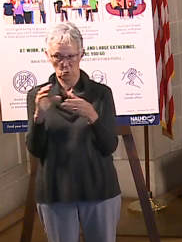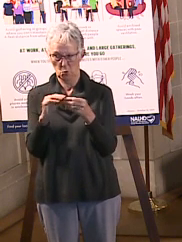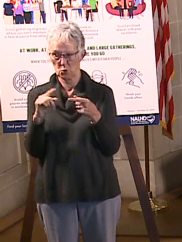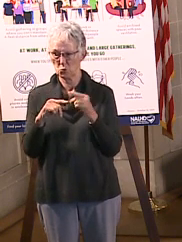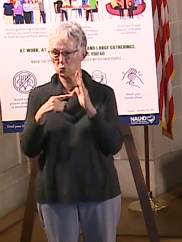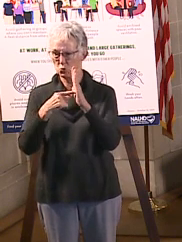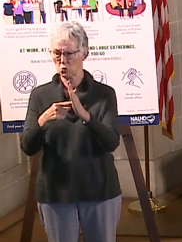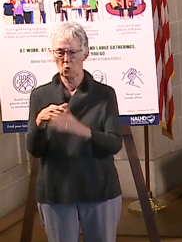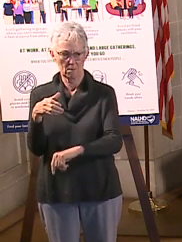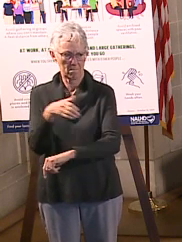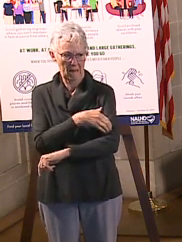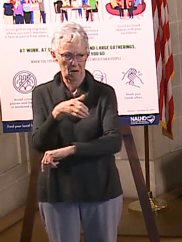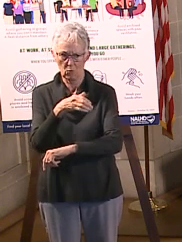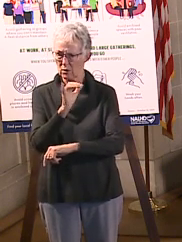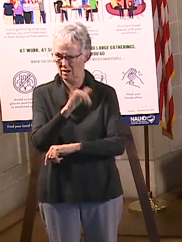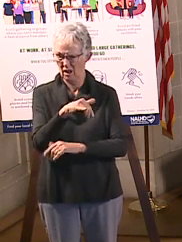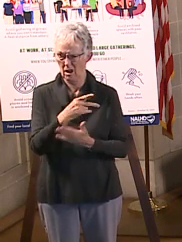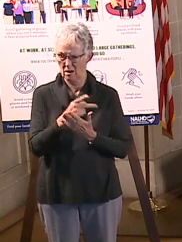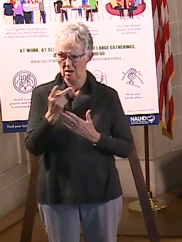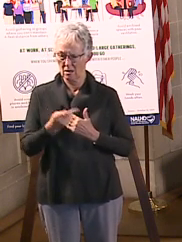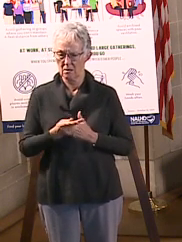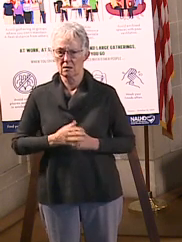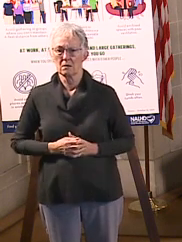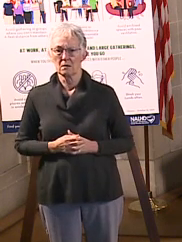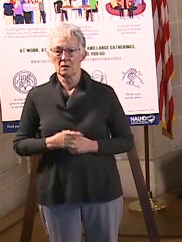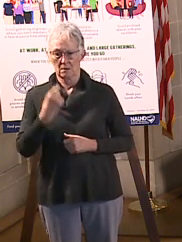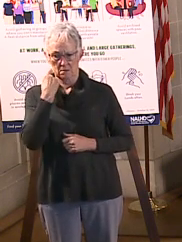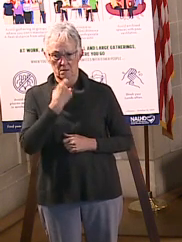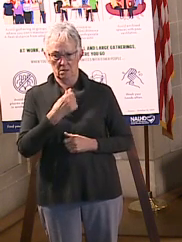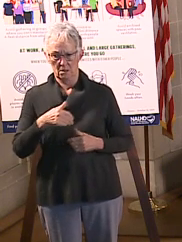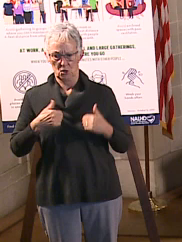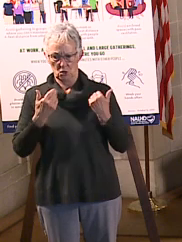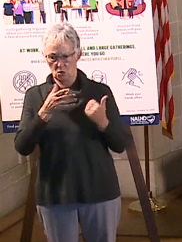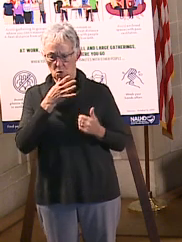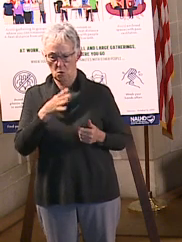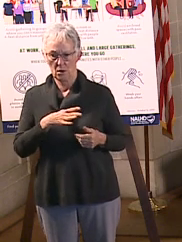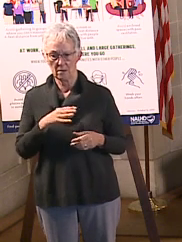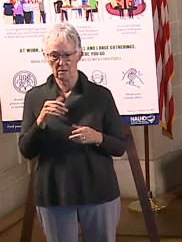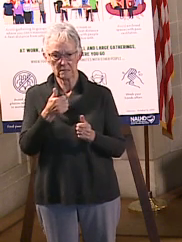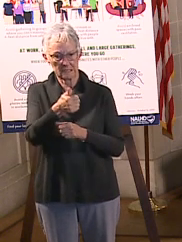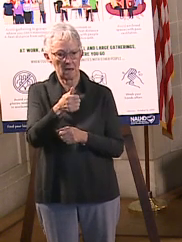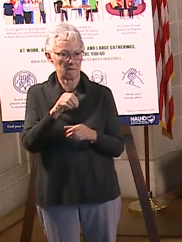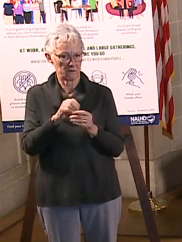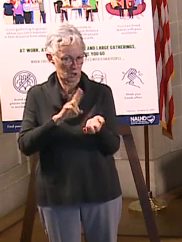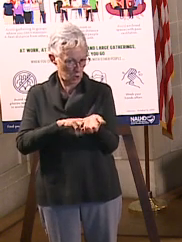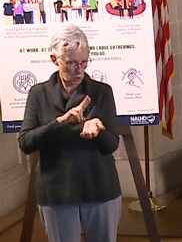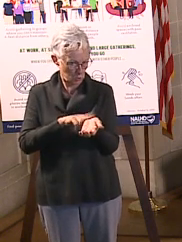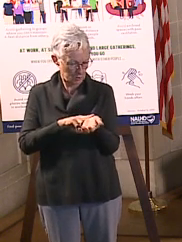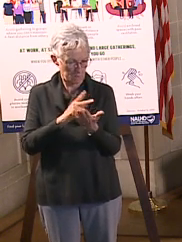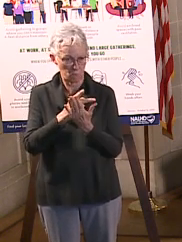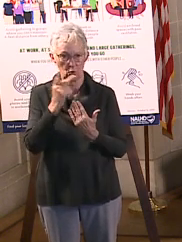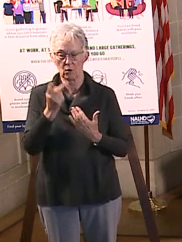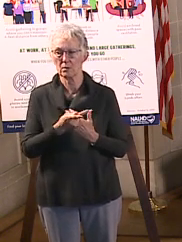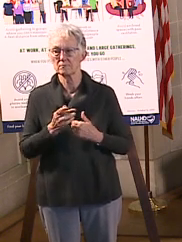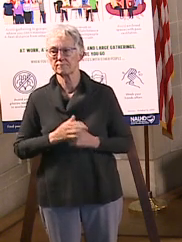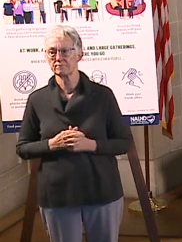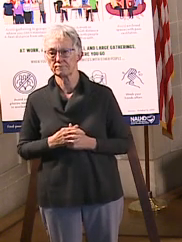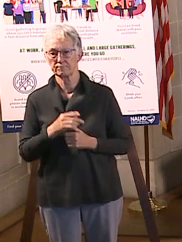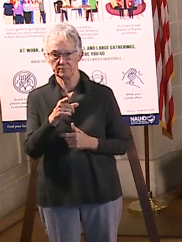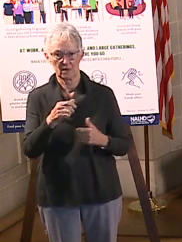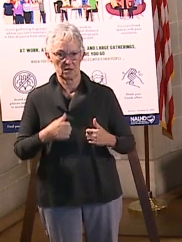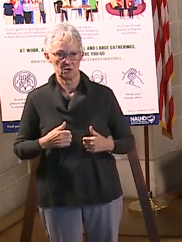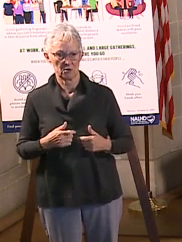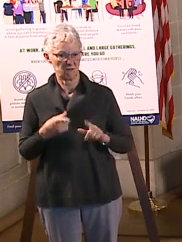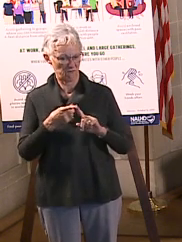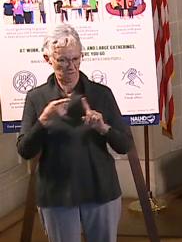power of this program. We recently had a young woman who was in a nursing program who lives actually or comes from